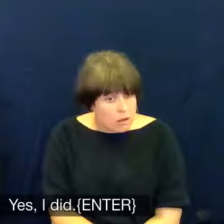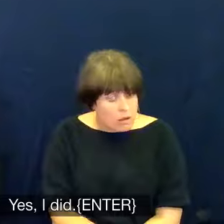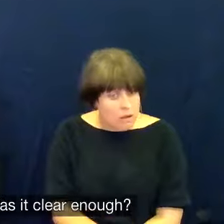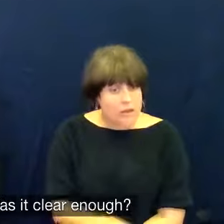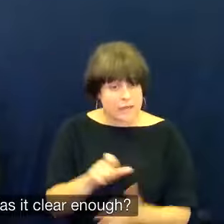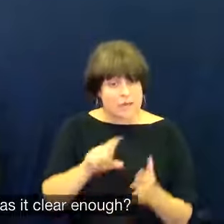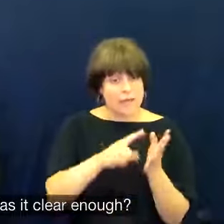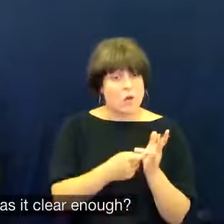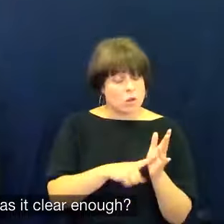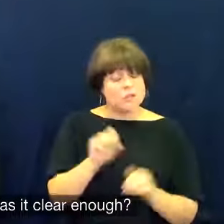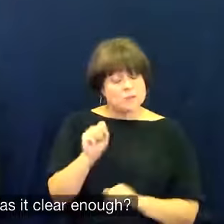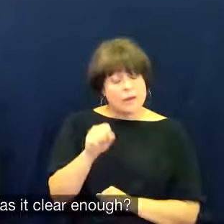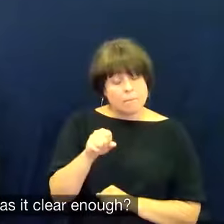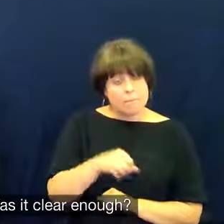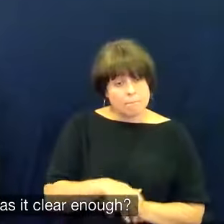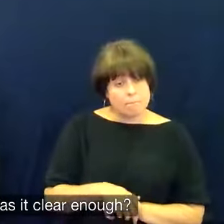Yes.